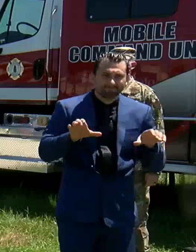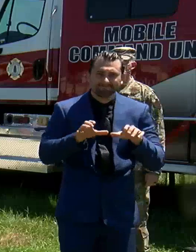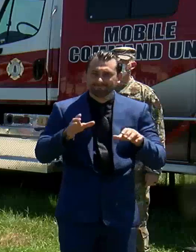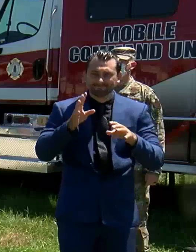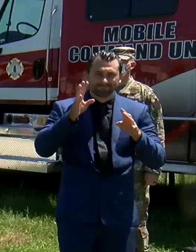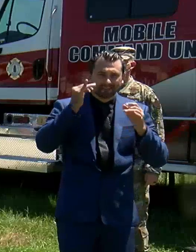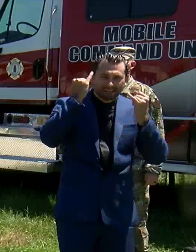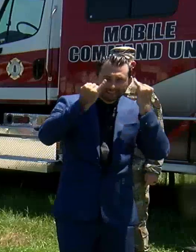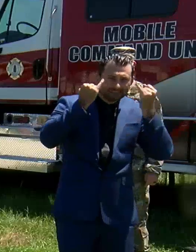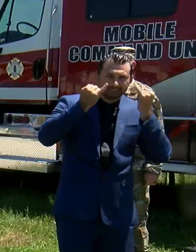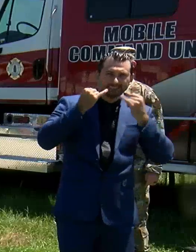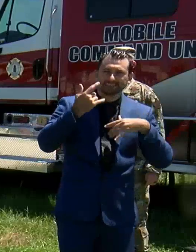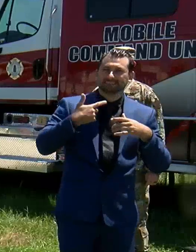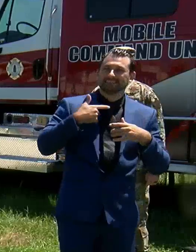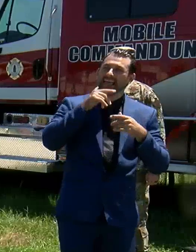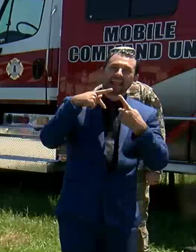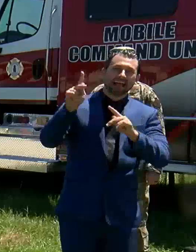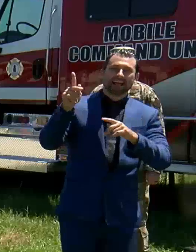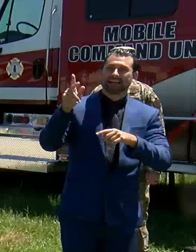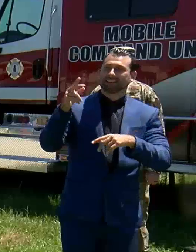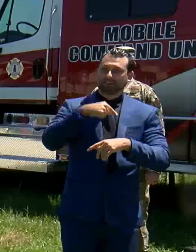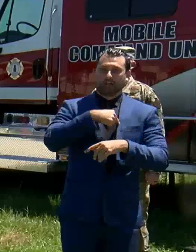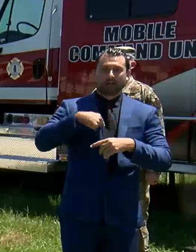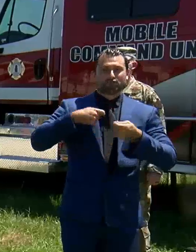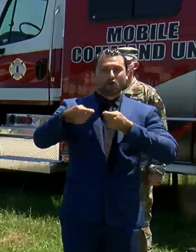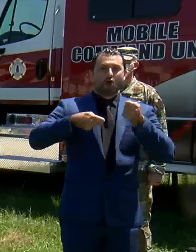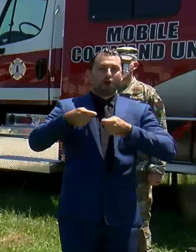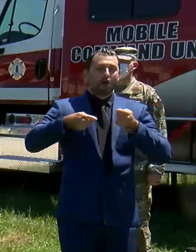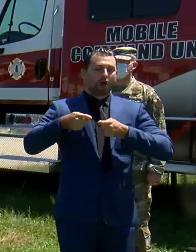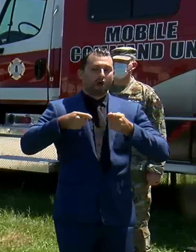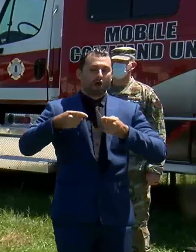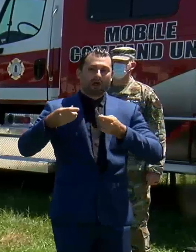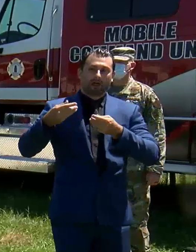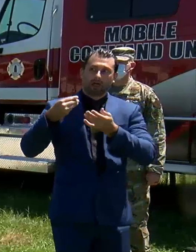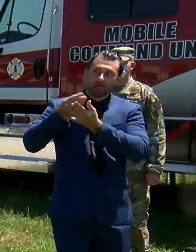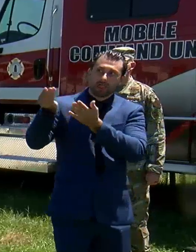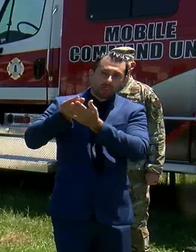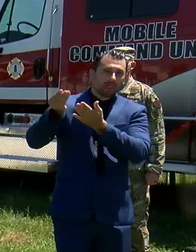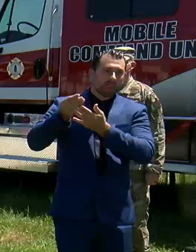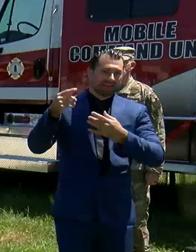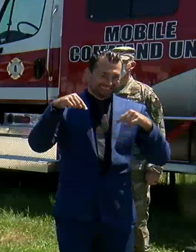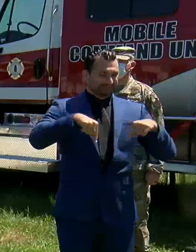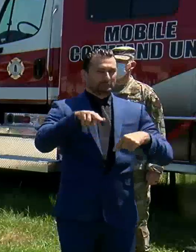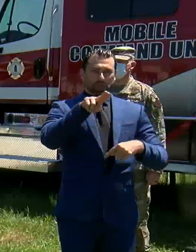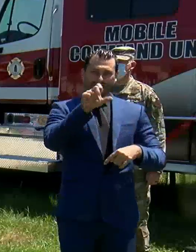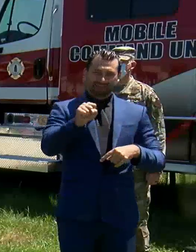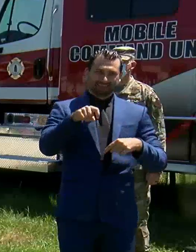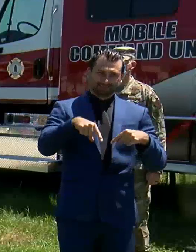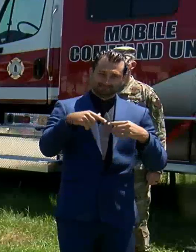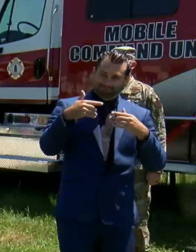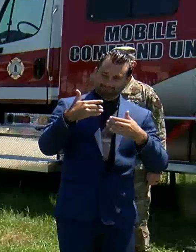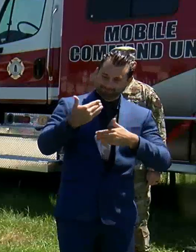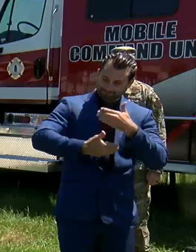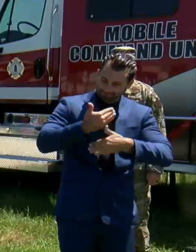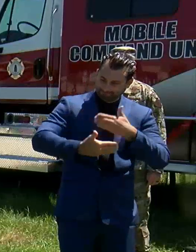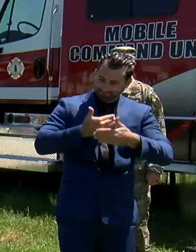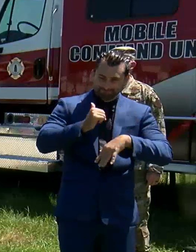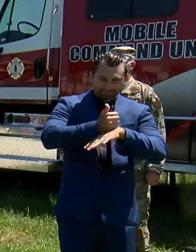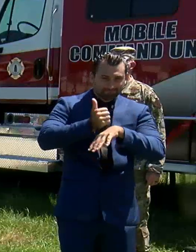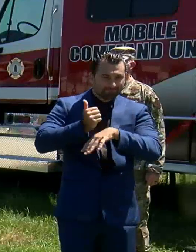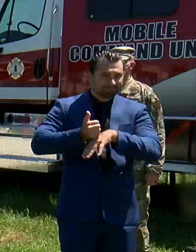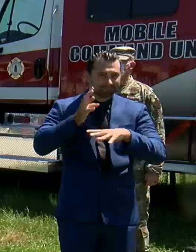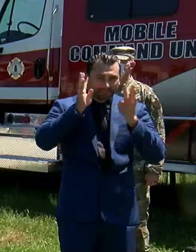We would love to have you here. But being able to reuse the PPE is something that's very, very important. We